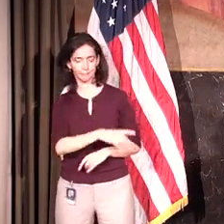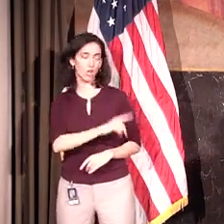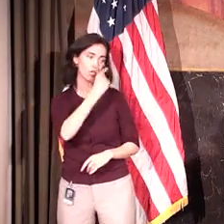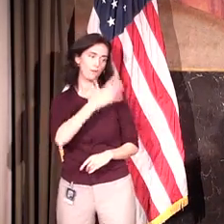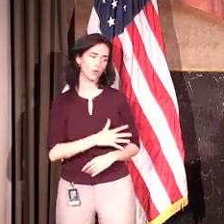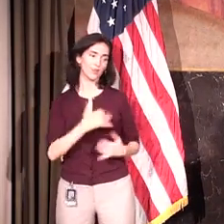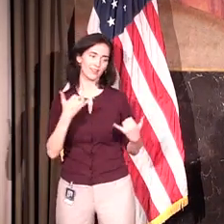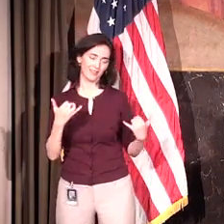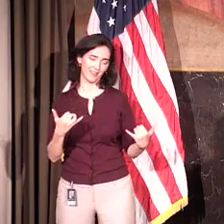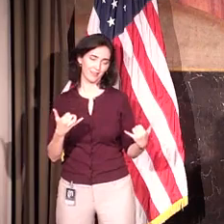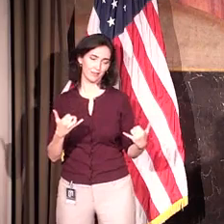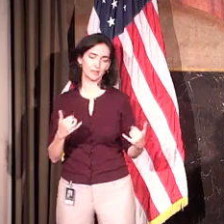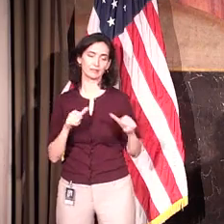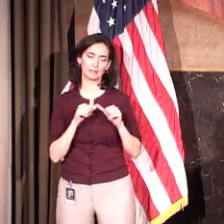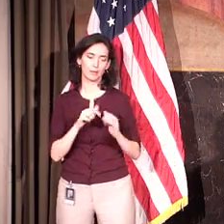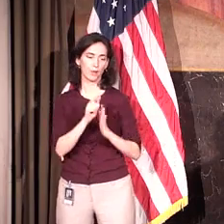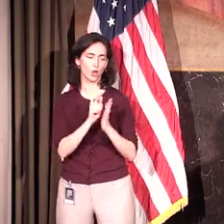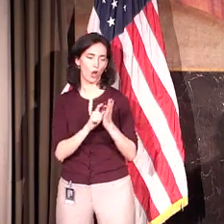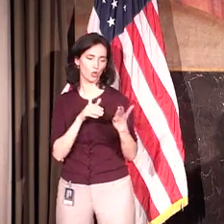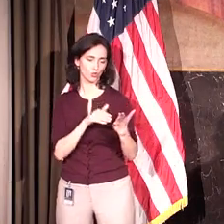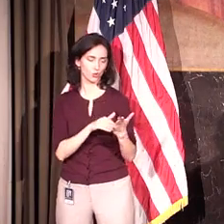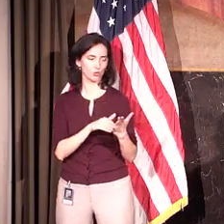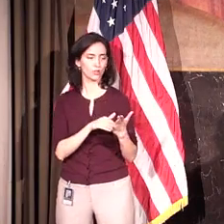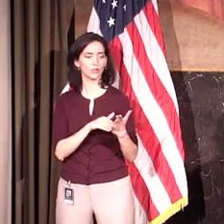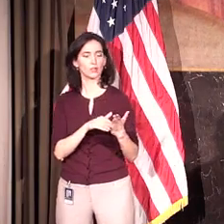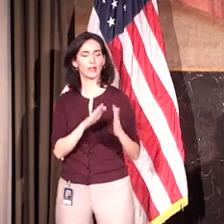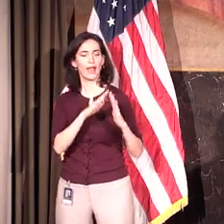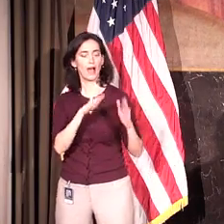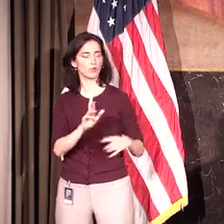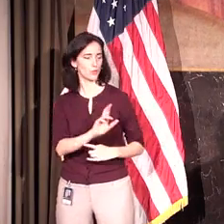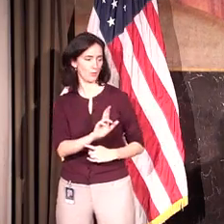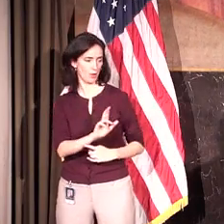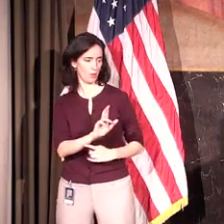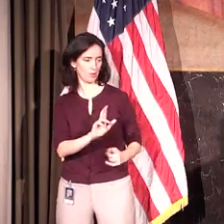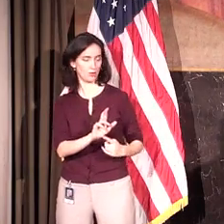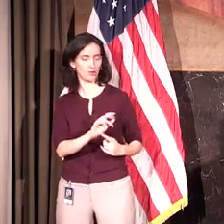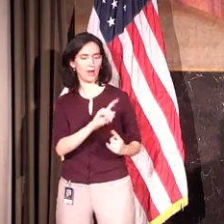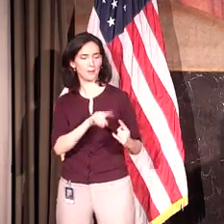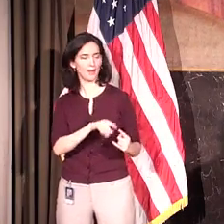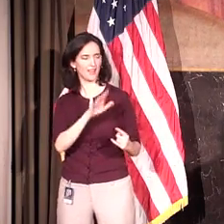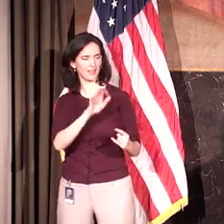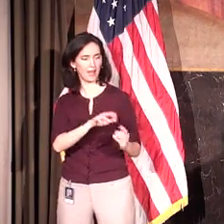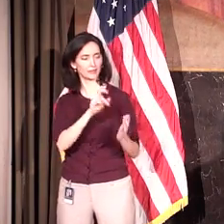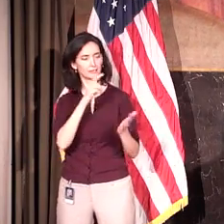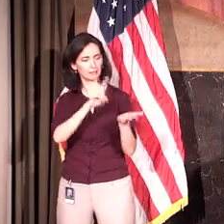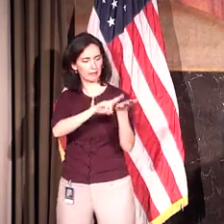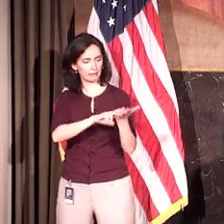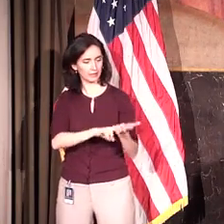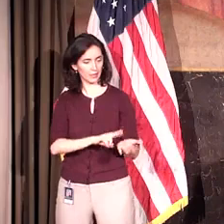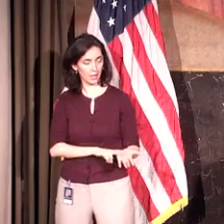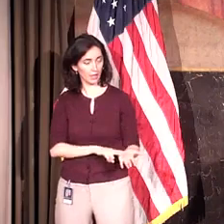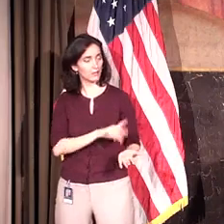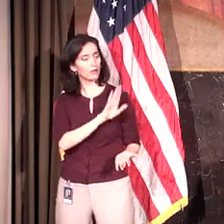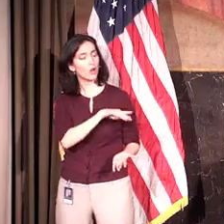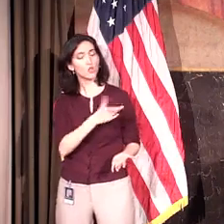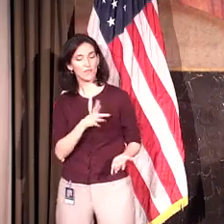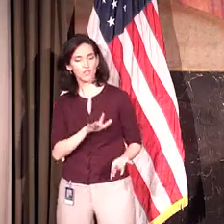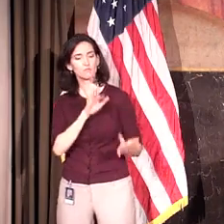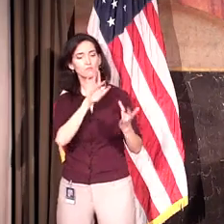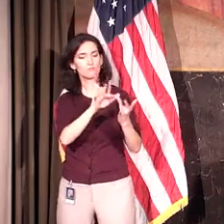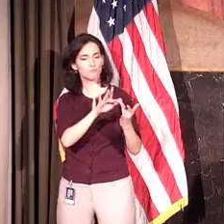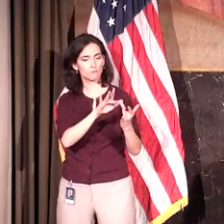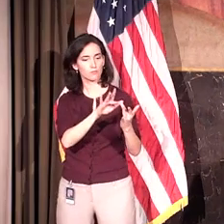House Republicans over the petition. I'm just wondering, did you reach out to the Speaker and to the Senate President in advance to notify them that you